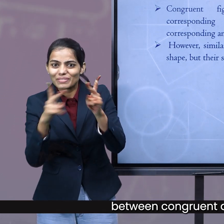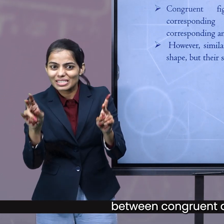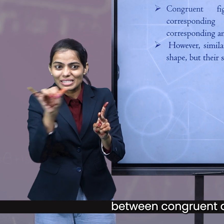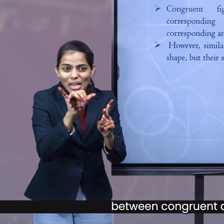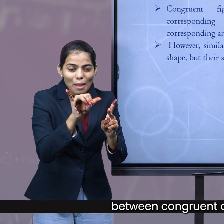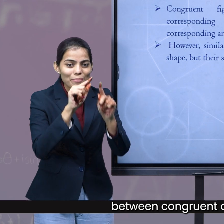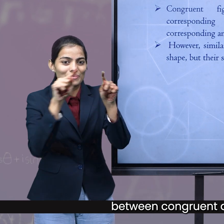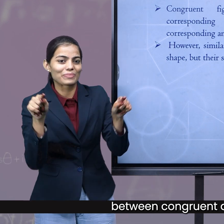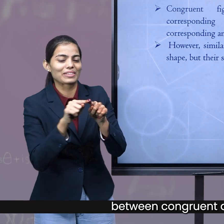figures.